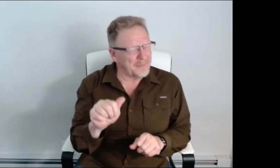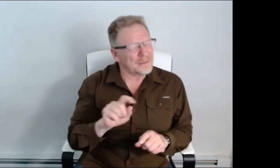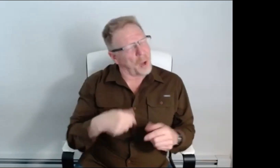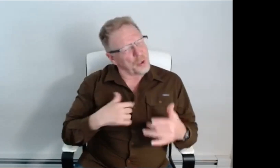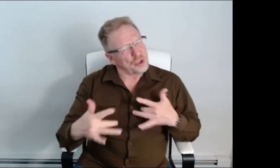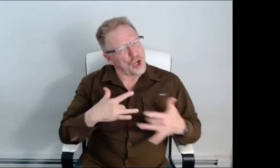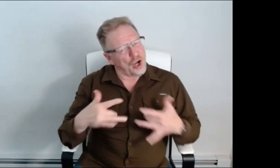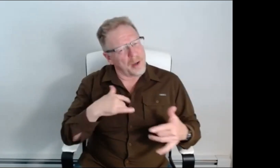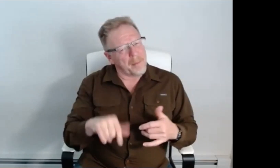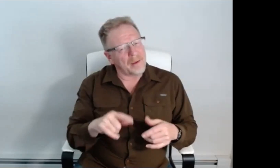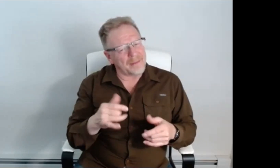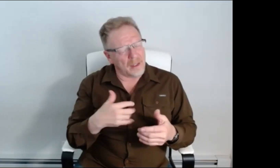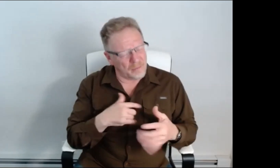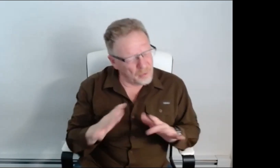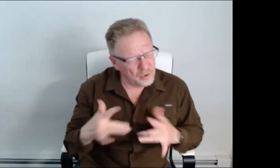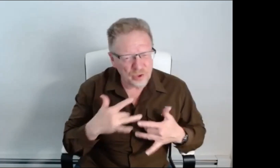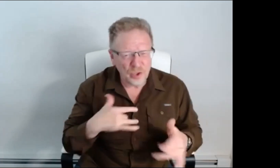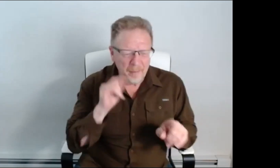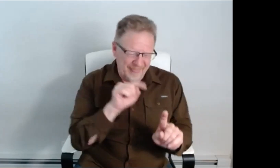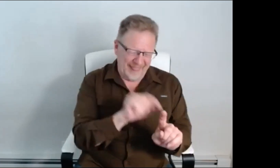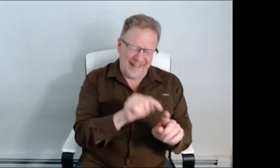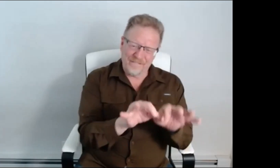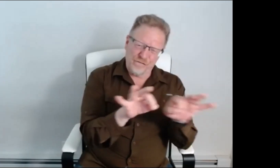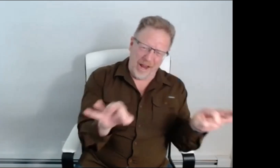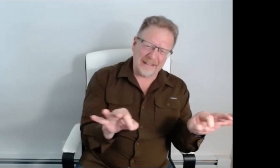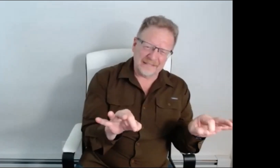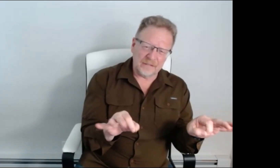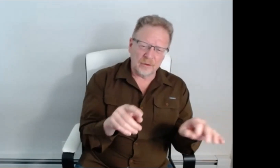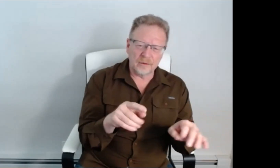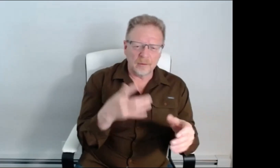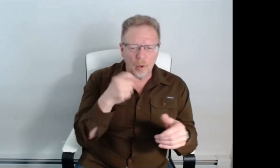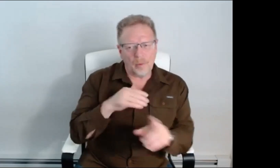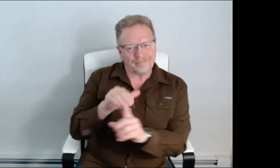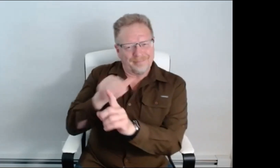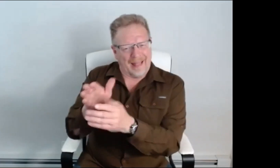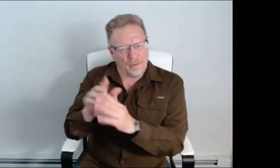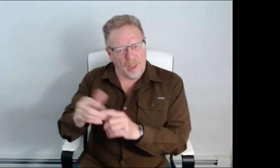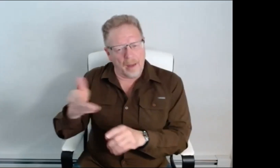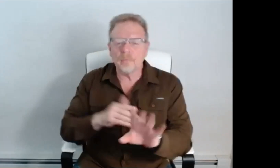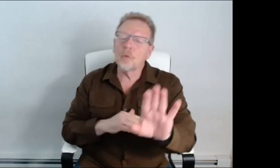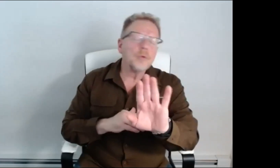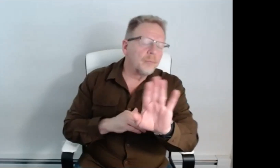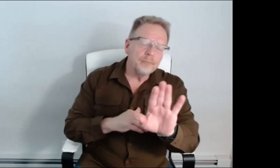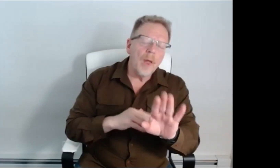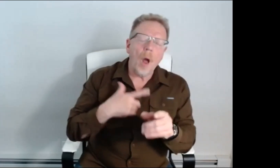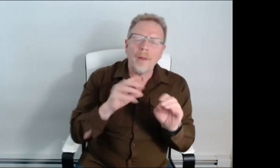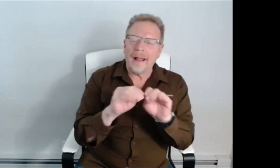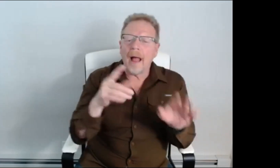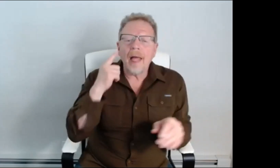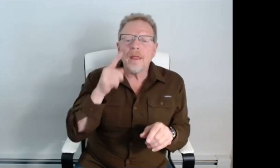I got pulled in, because of that miscommunication. And I just didn't. No, I don't think it was, I think it was you were trying to say we can't